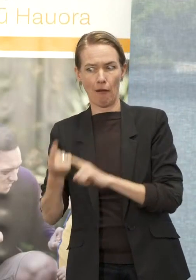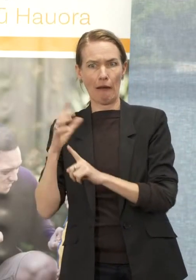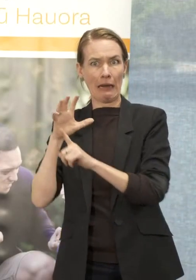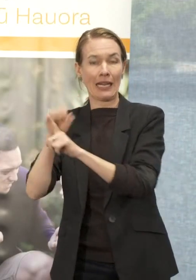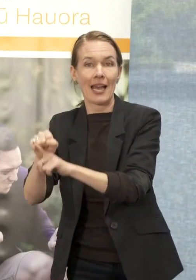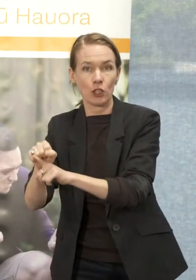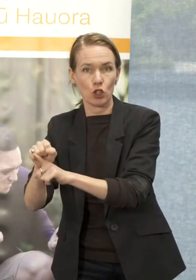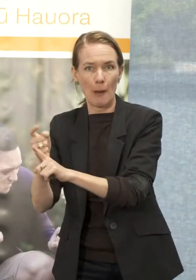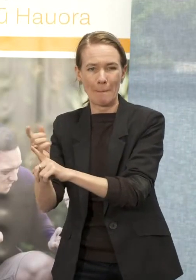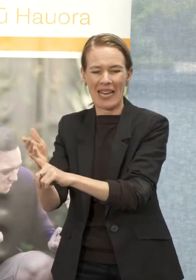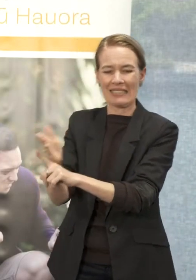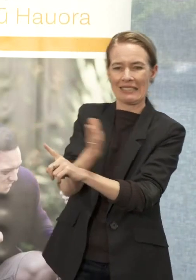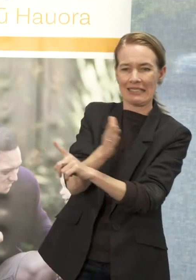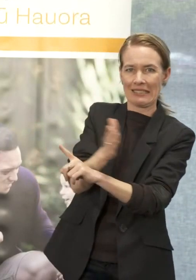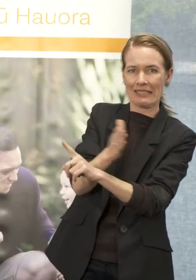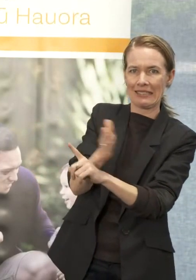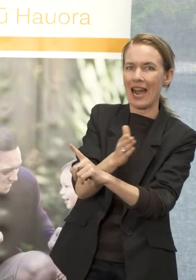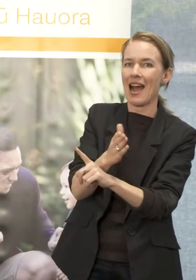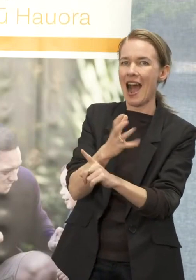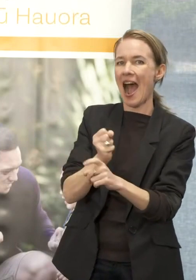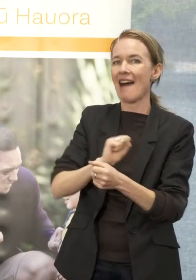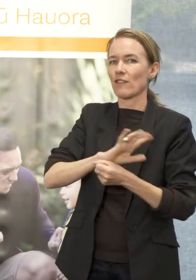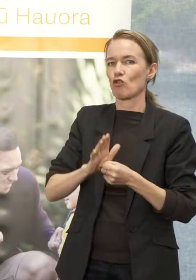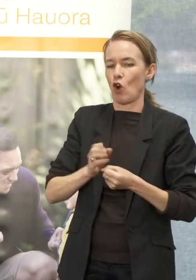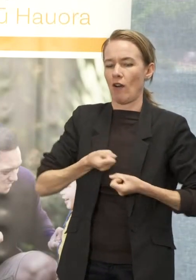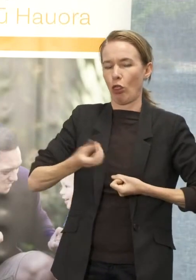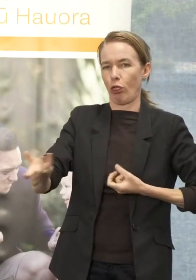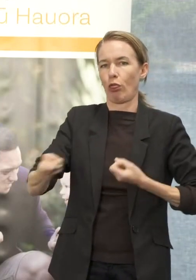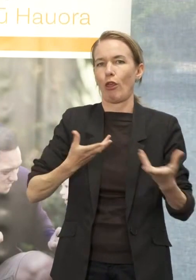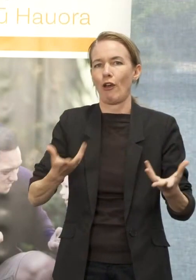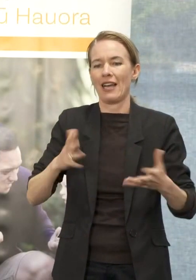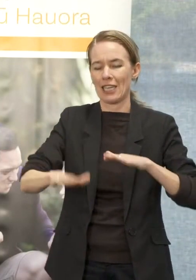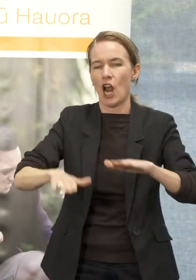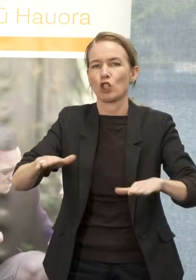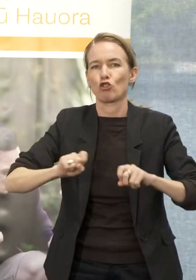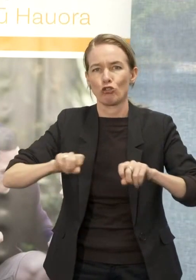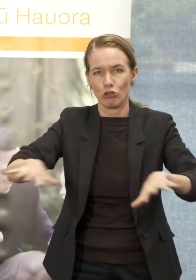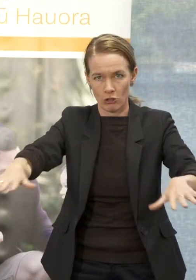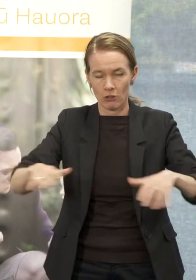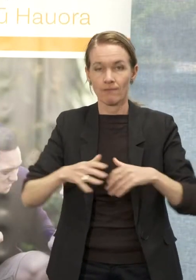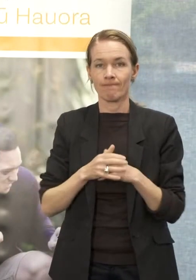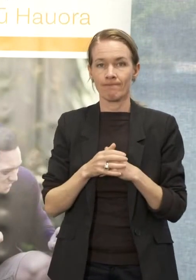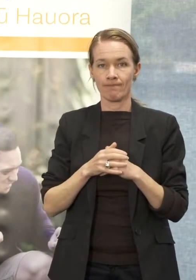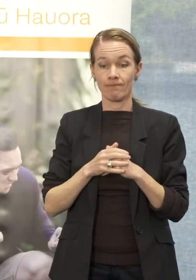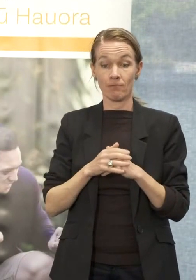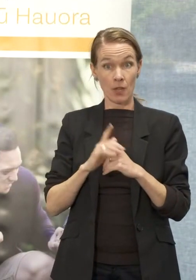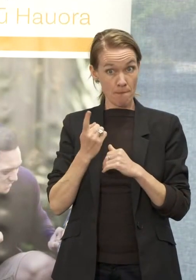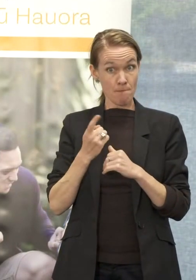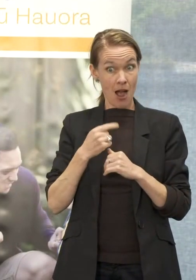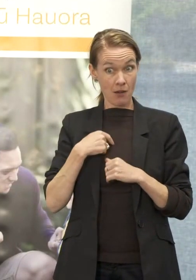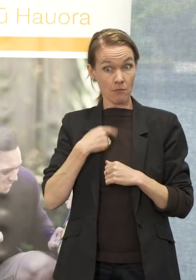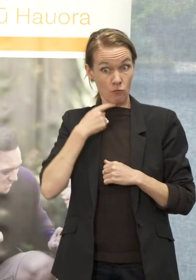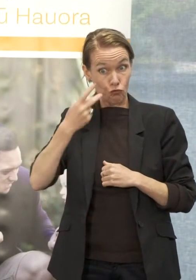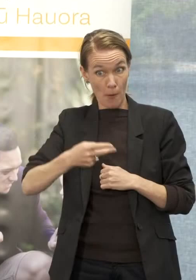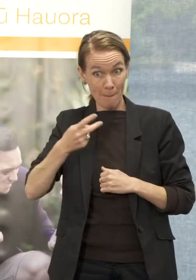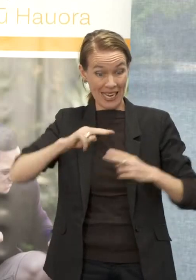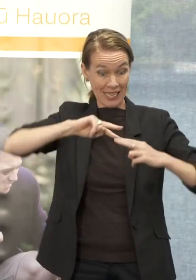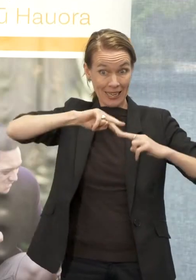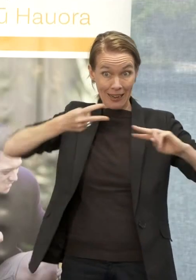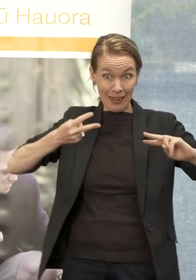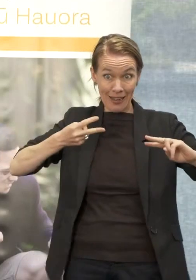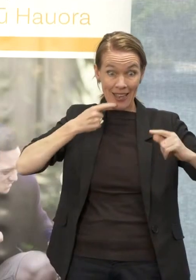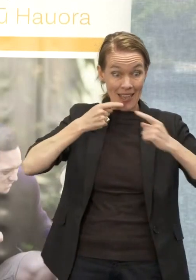they would have been infectious a few days beforehand. And then it's with the genomic testing that we've been able to link